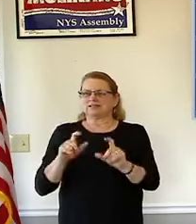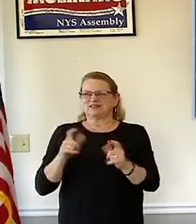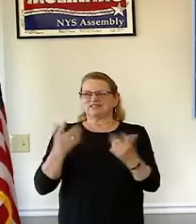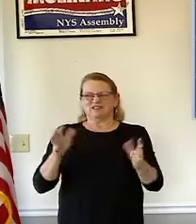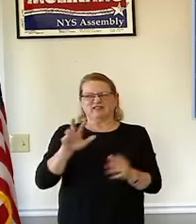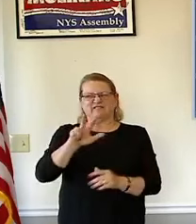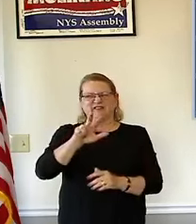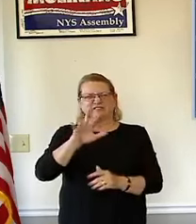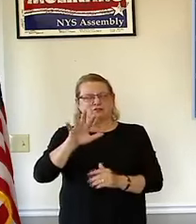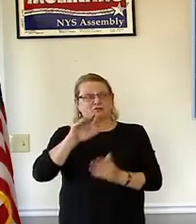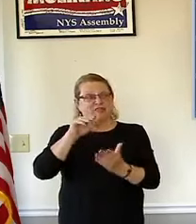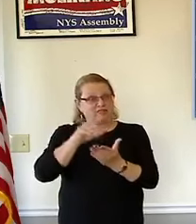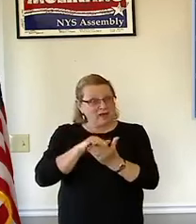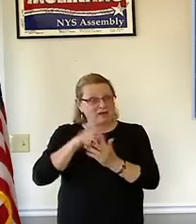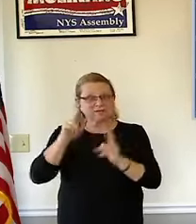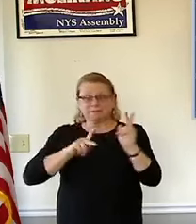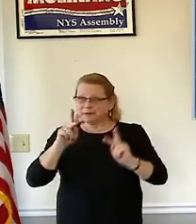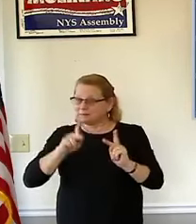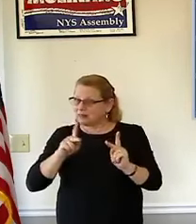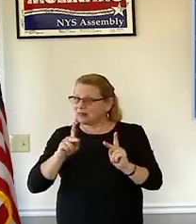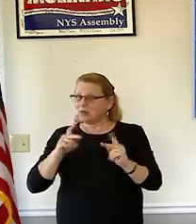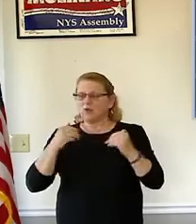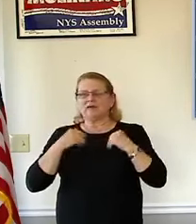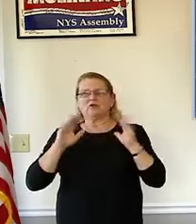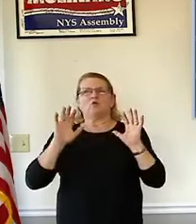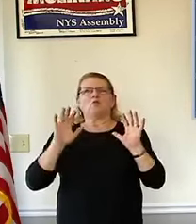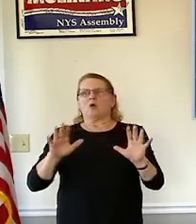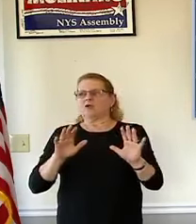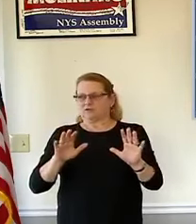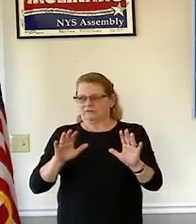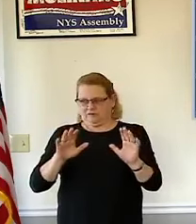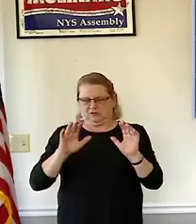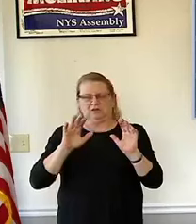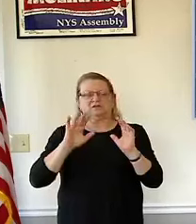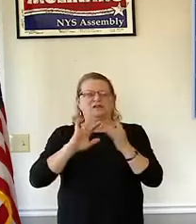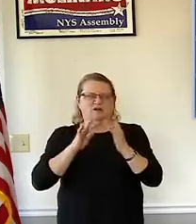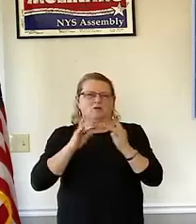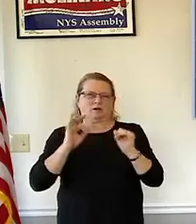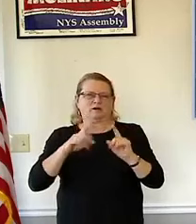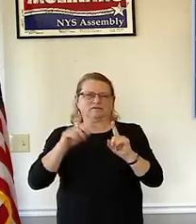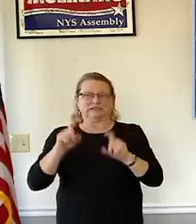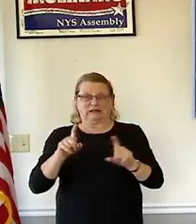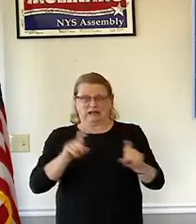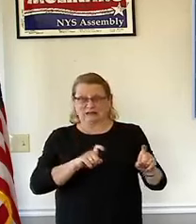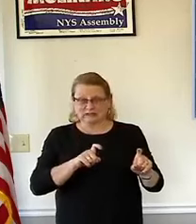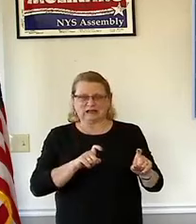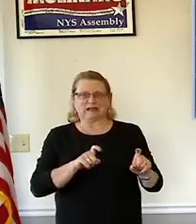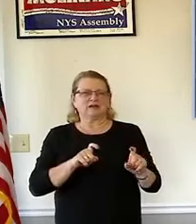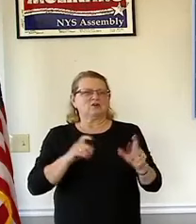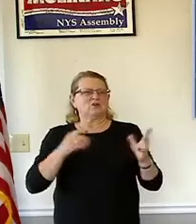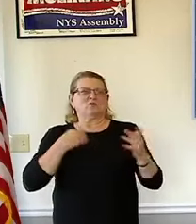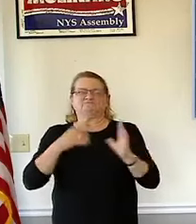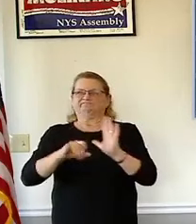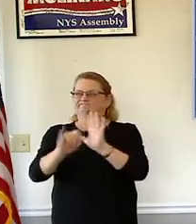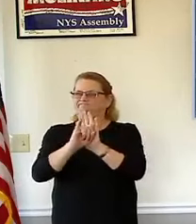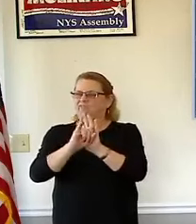53,000 individuals, and we have a great network of testing capacity, very important. We've